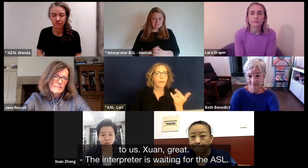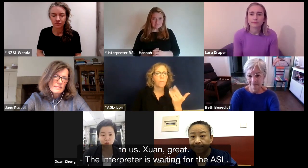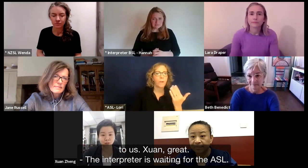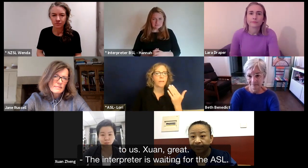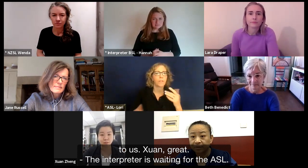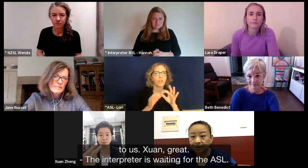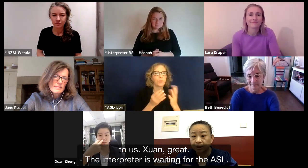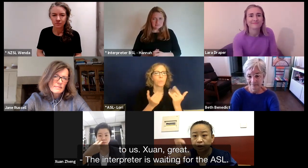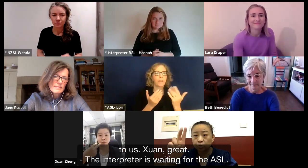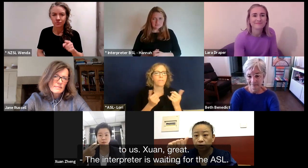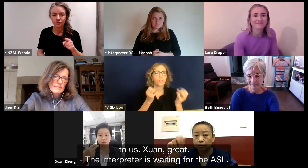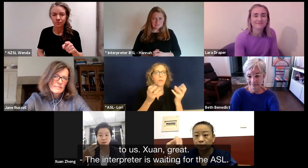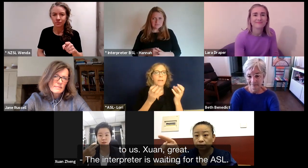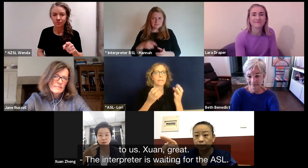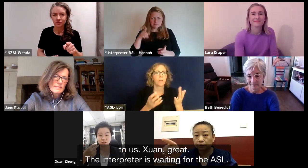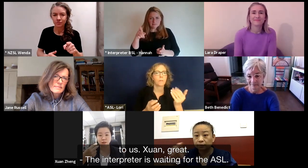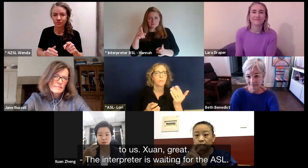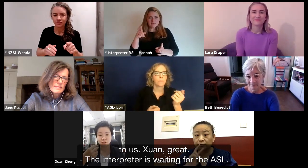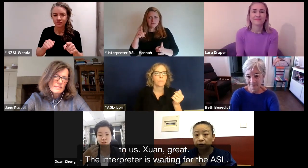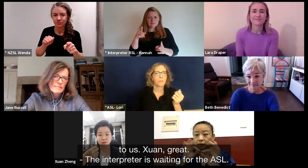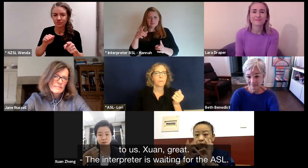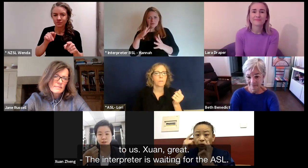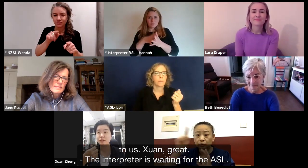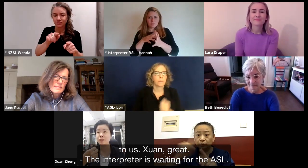Wei, I'm waiting. The interpreter is waiting for the ASL.